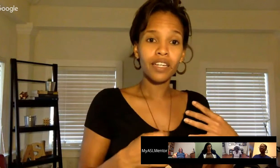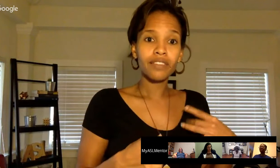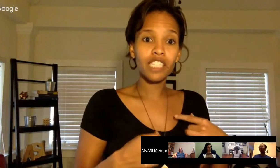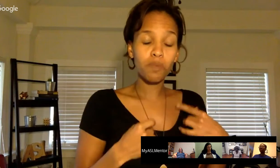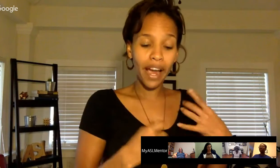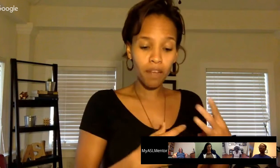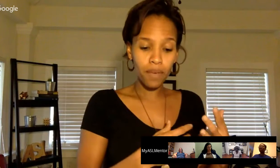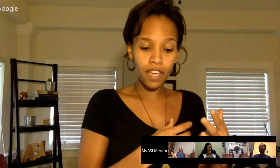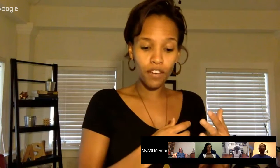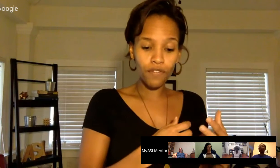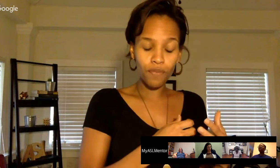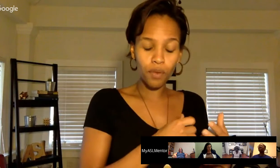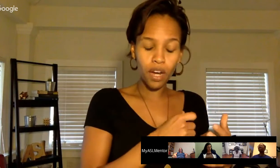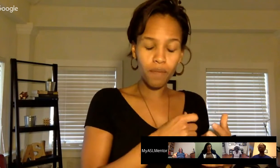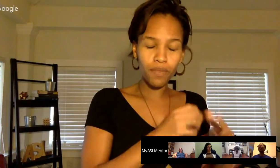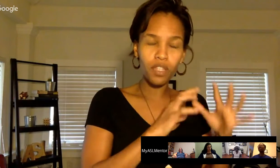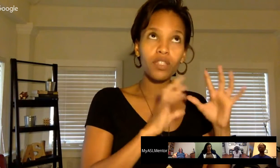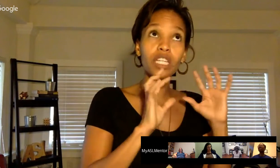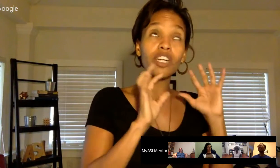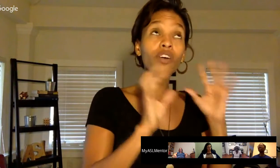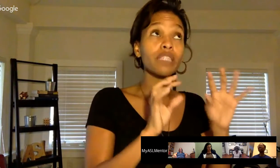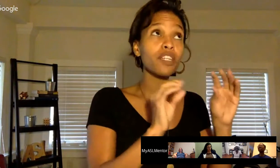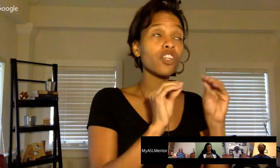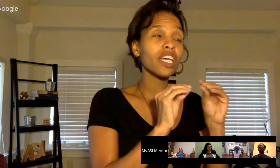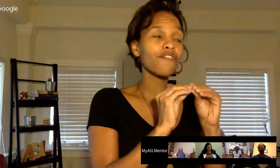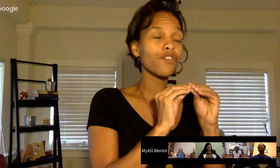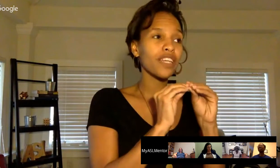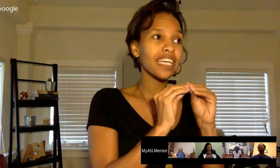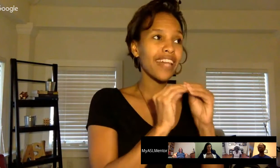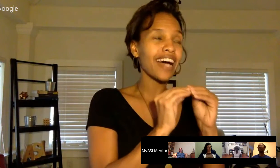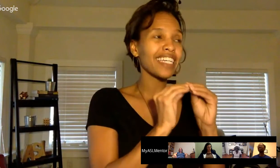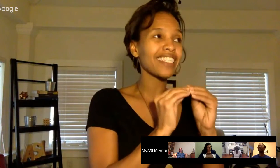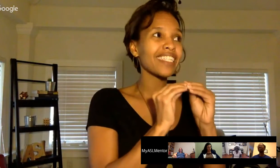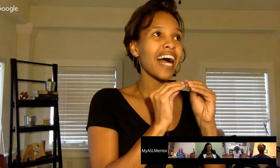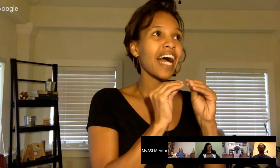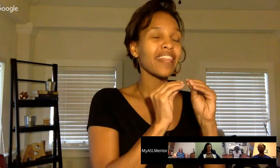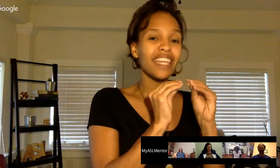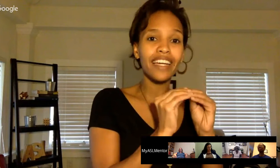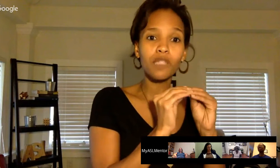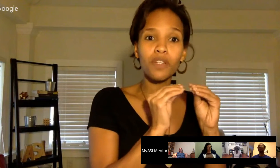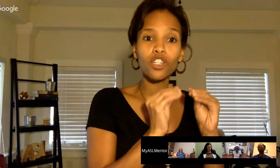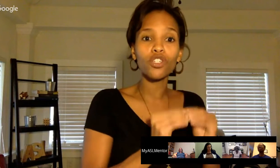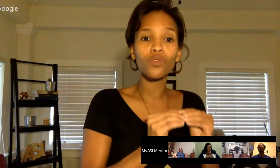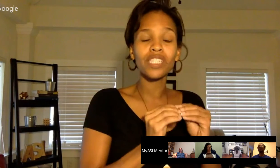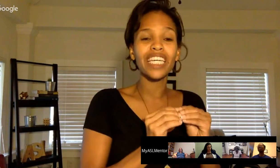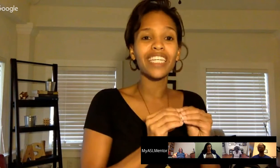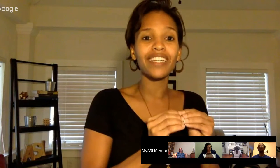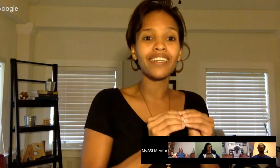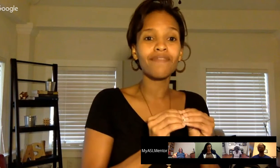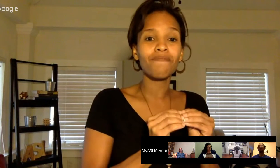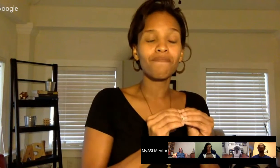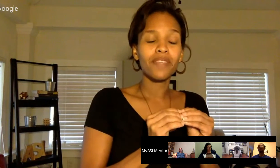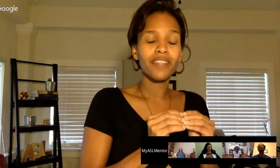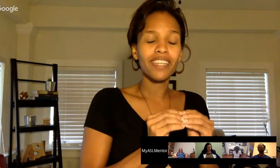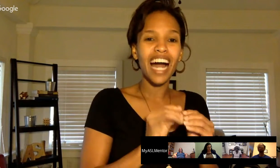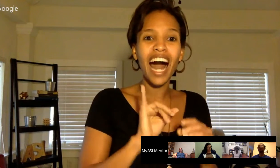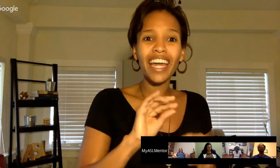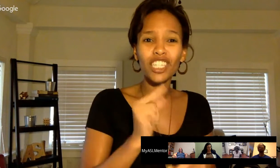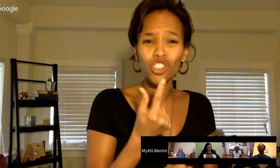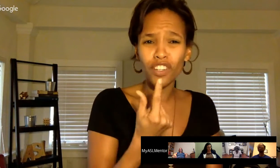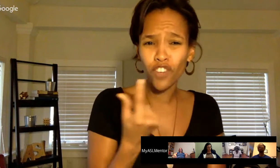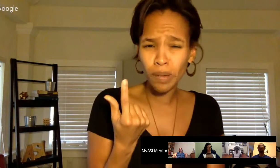is, despite it being the only explanation I give for that is, I think it's being used in